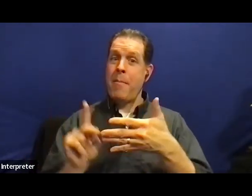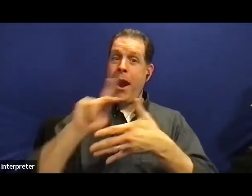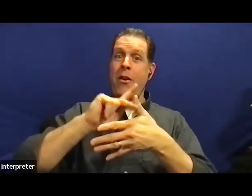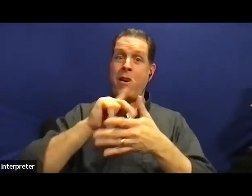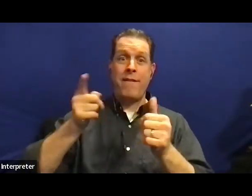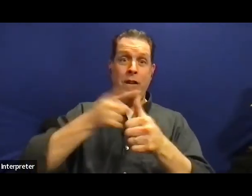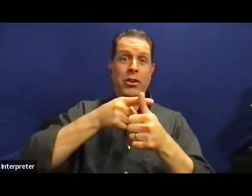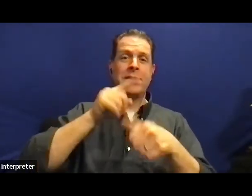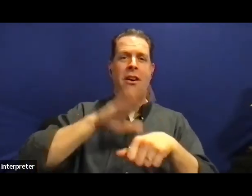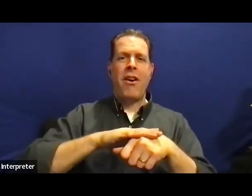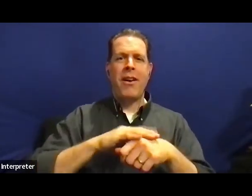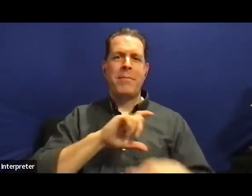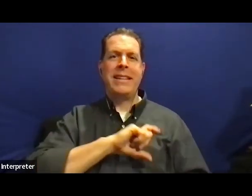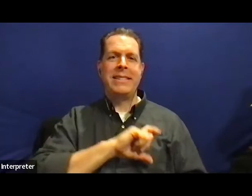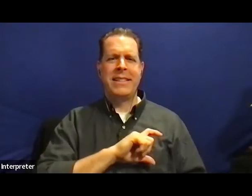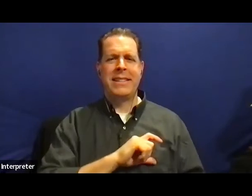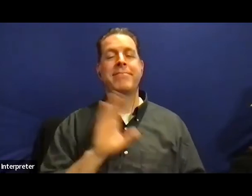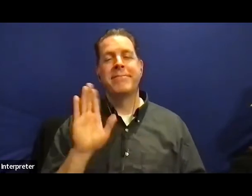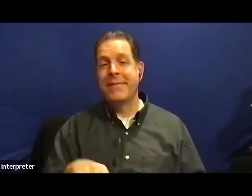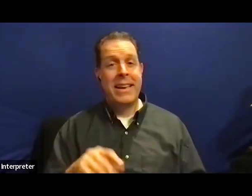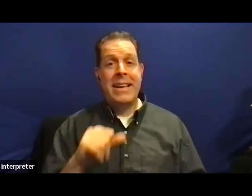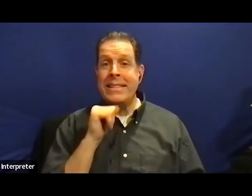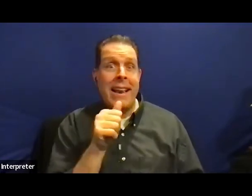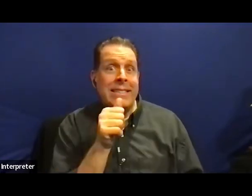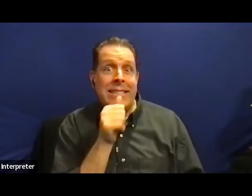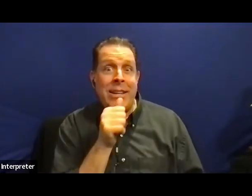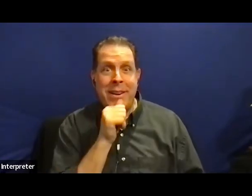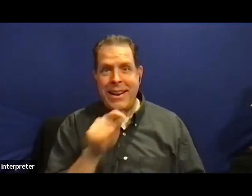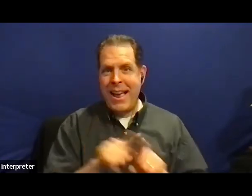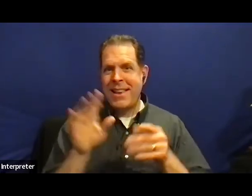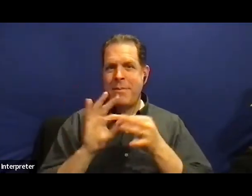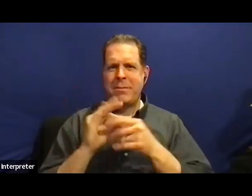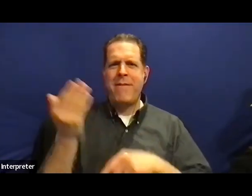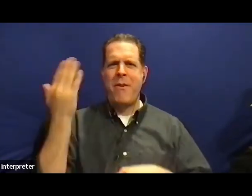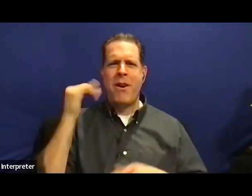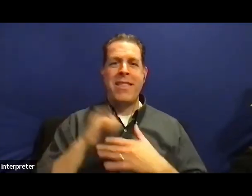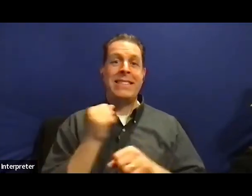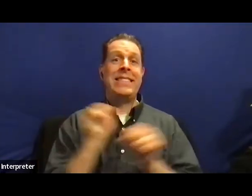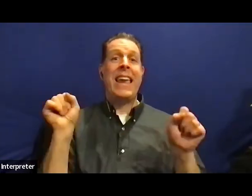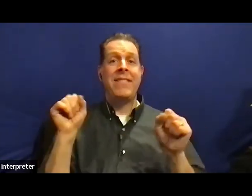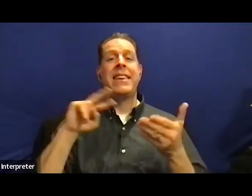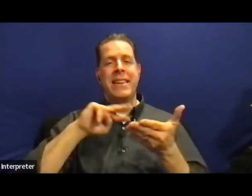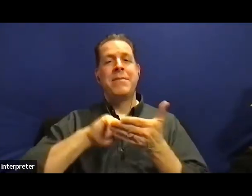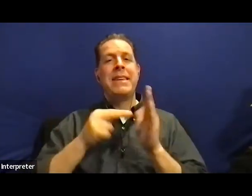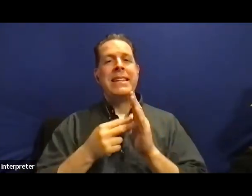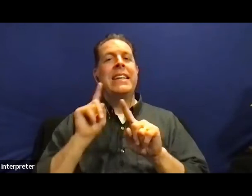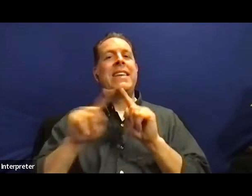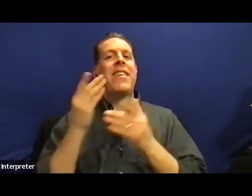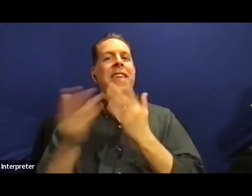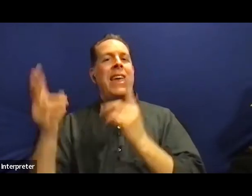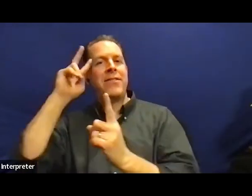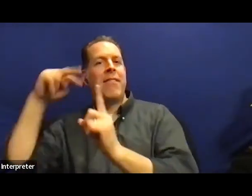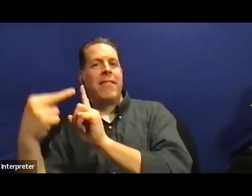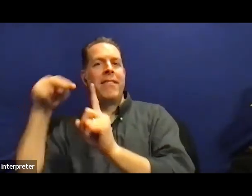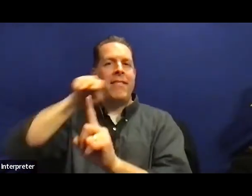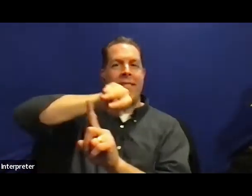policing. It is no secret, as I said earlier, that safety means different things to different